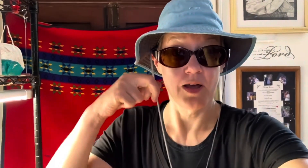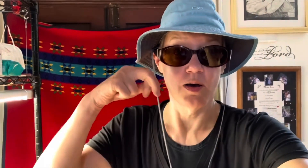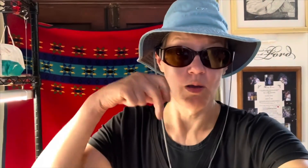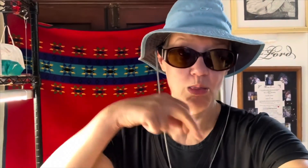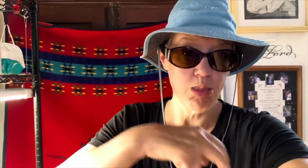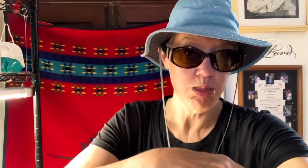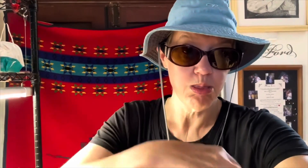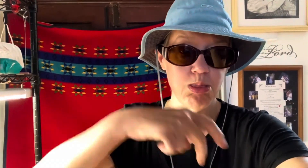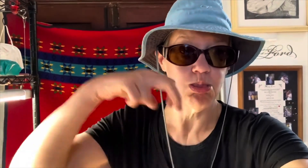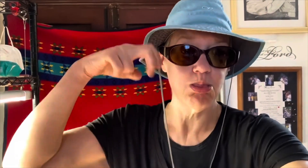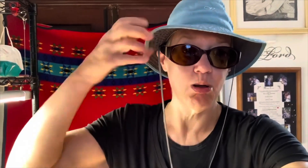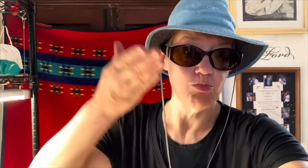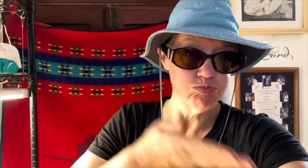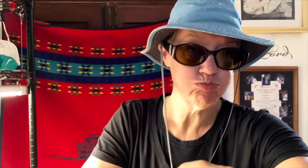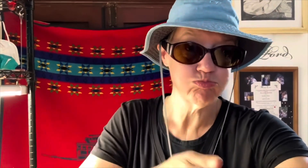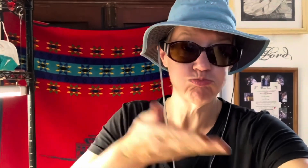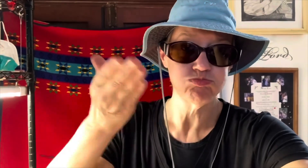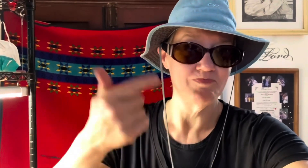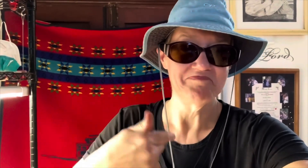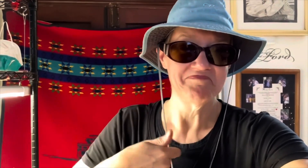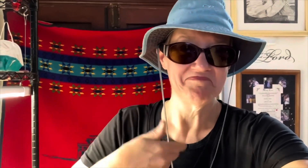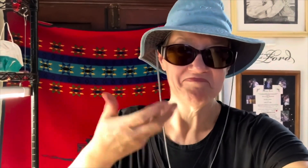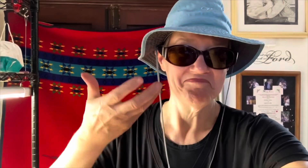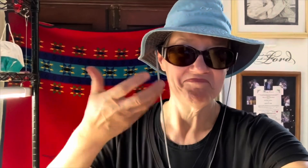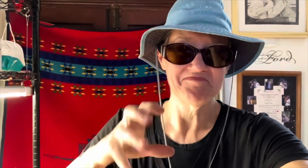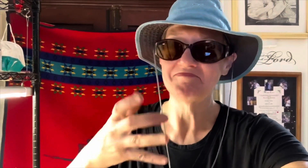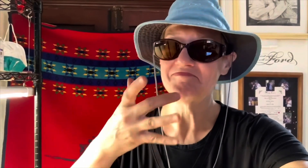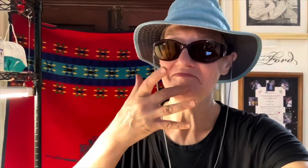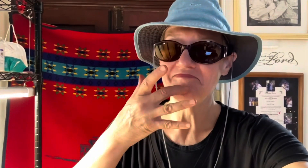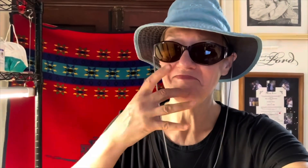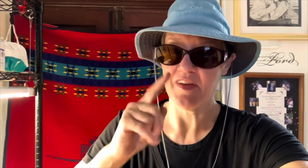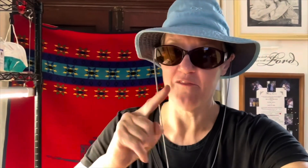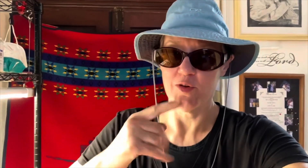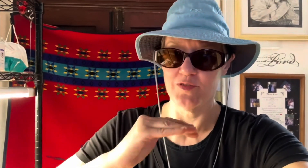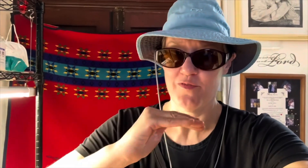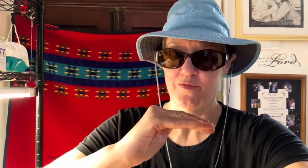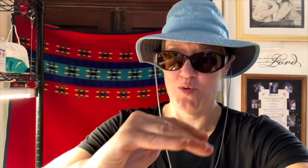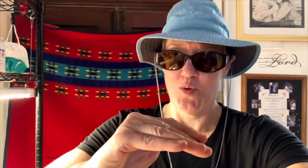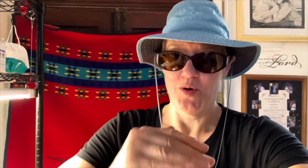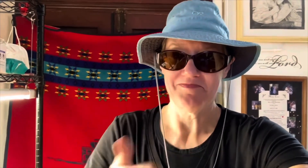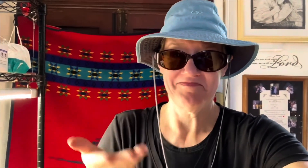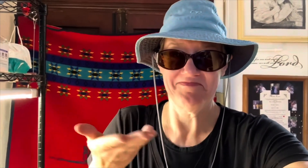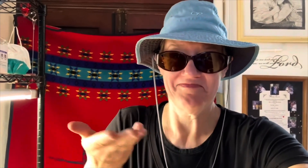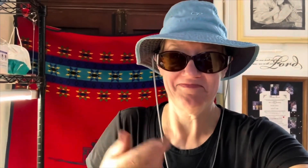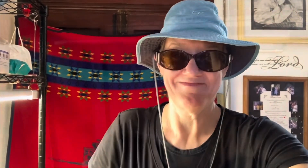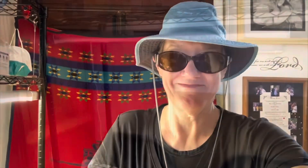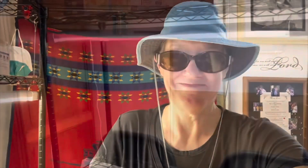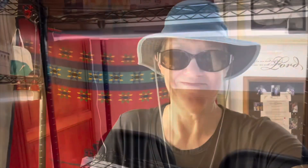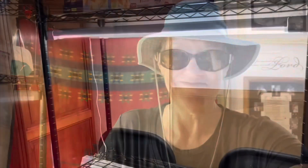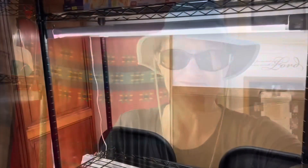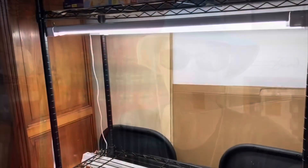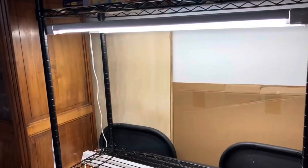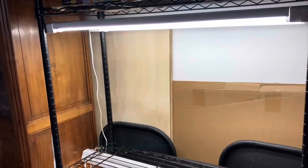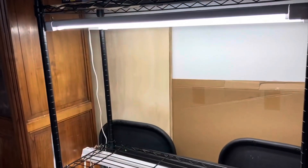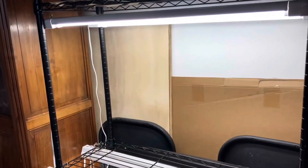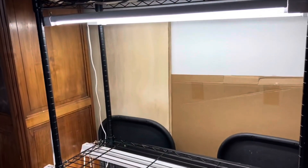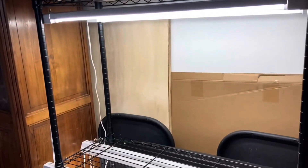Now, I have no desire to walk up and down and carry trays to the basement every day. I'd rather they all be on the first